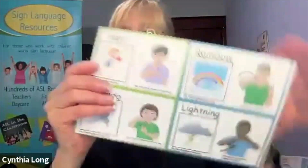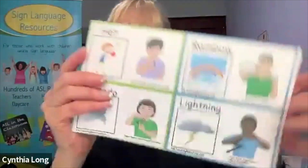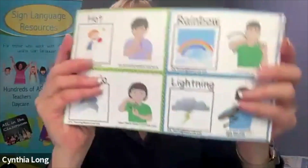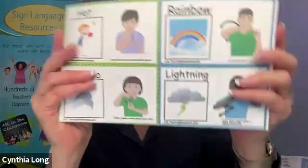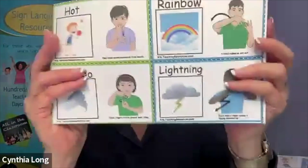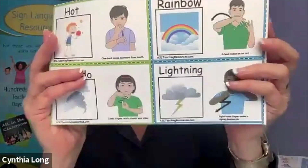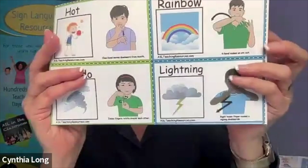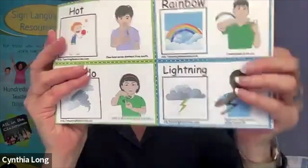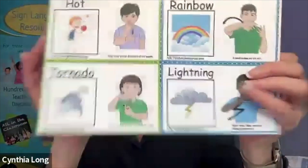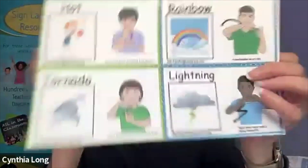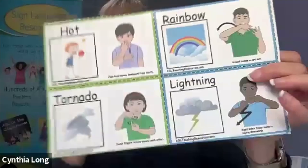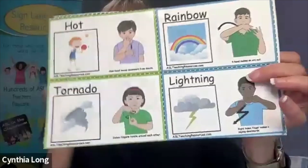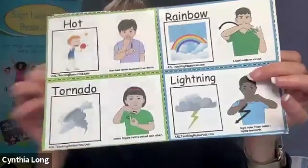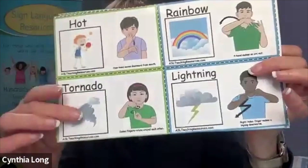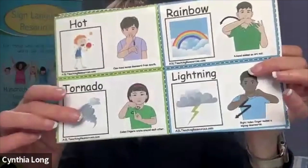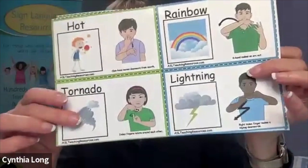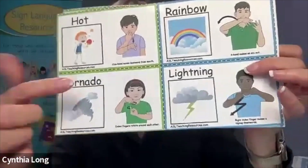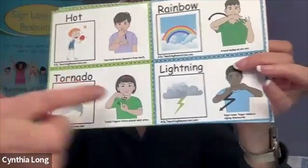on these, as you can see, and